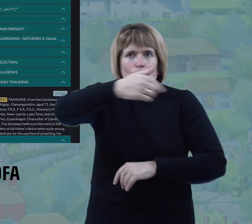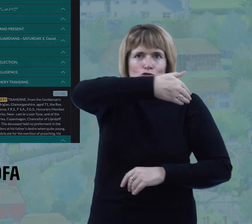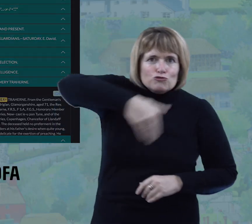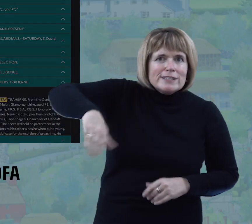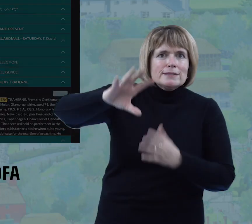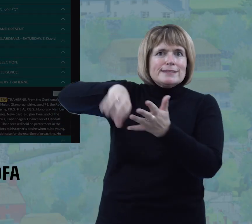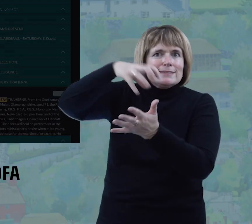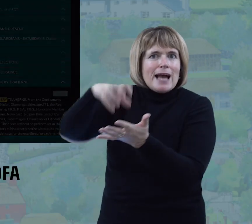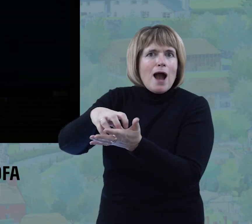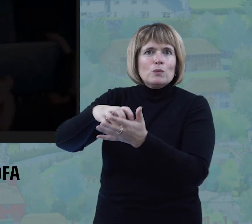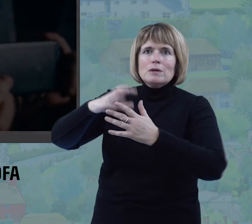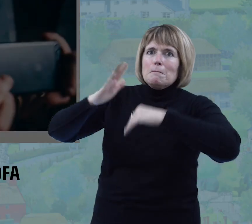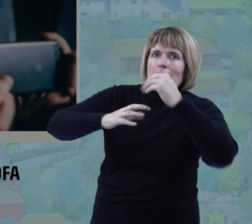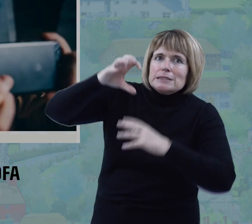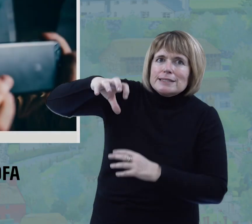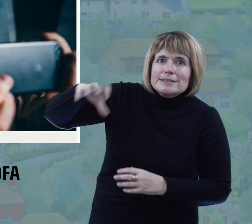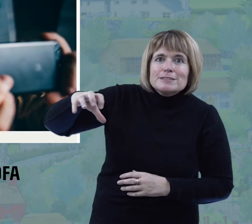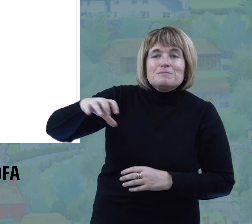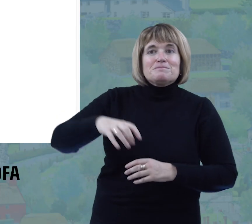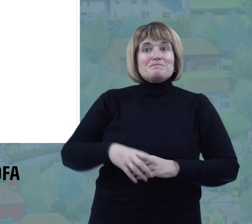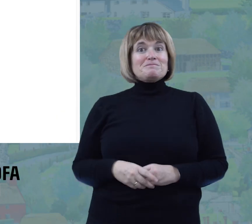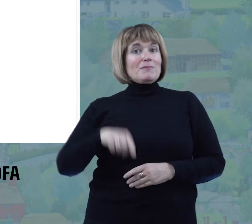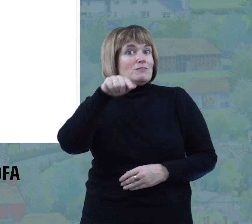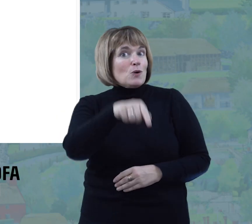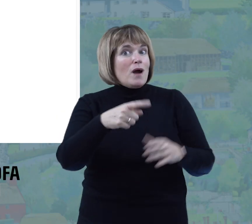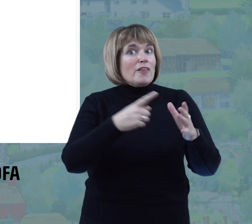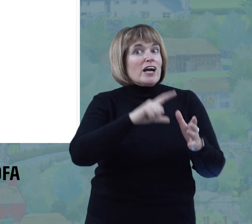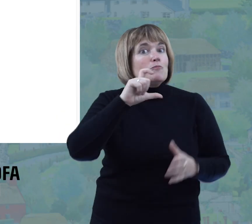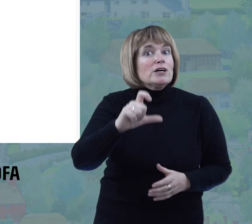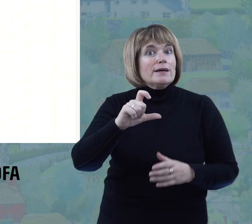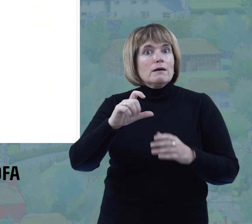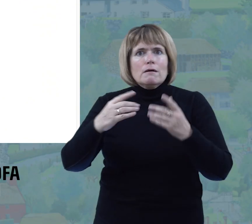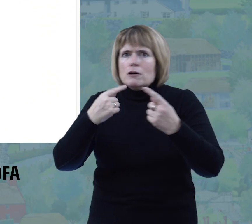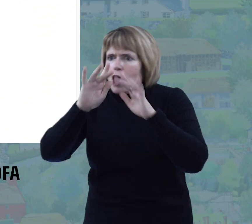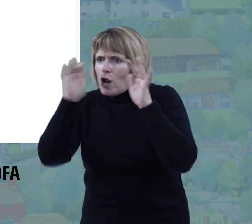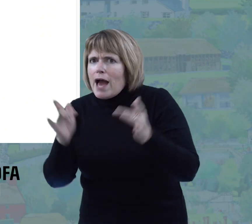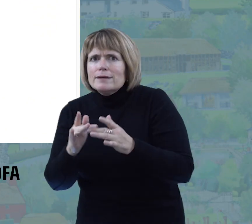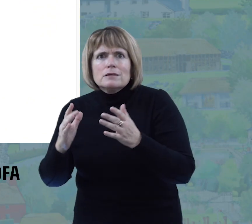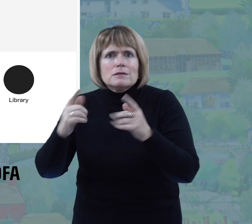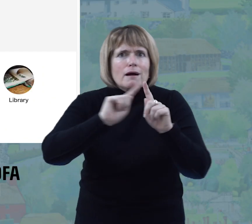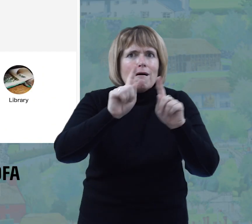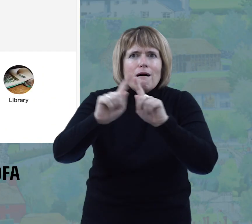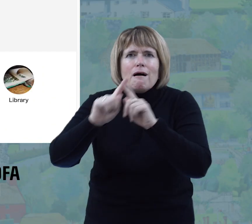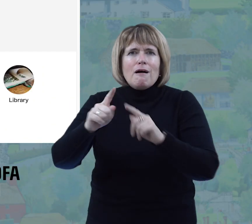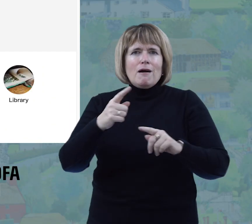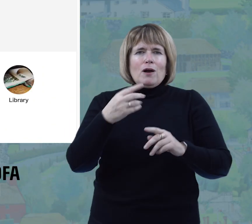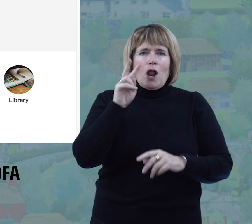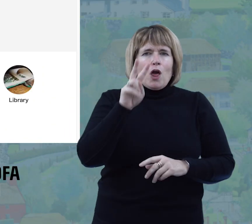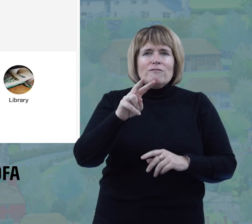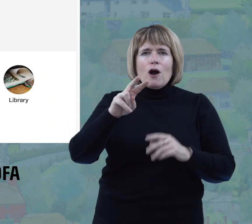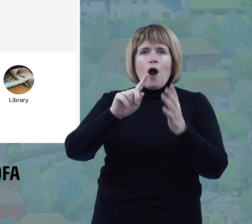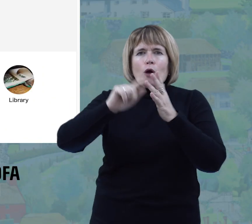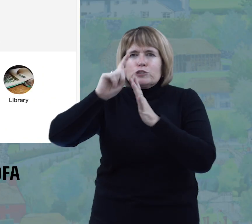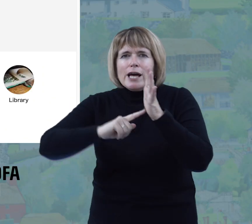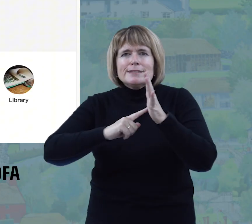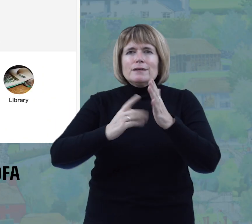street or town or particular buildings. We could also use the Amgueddfa Cymru Collections online search. This is a list of all the